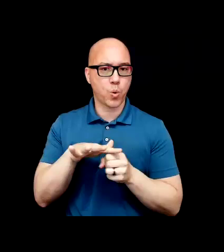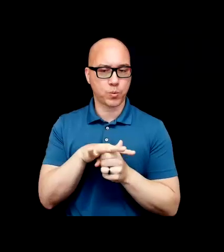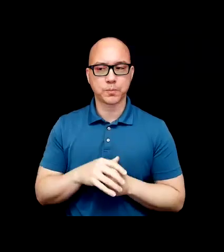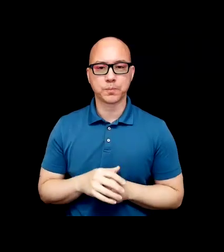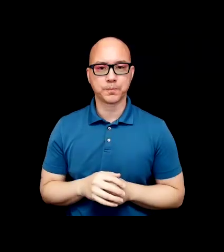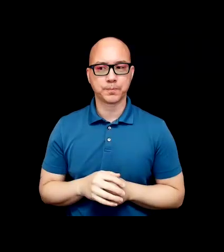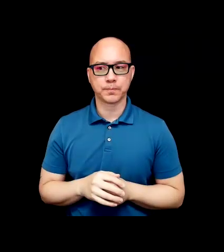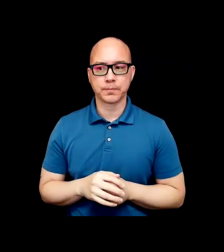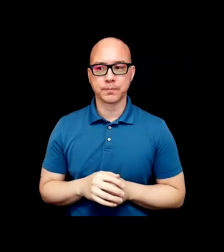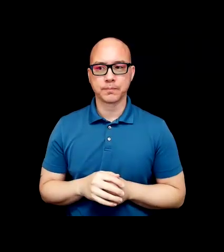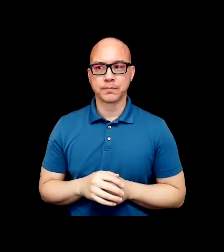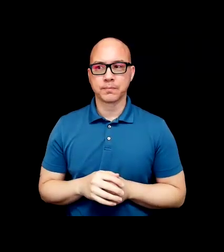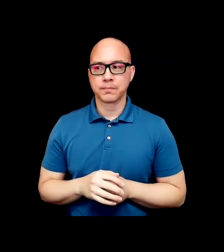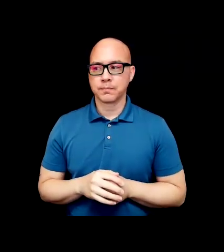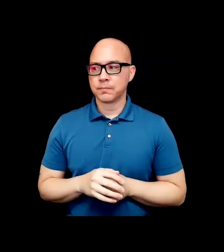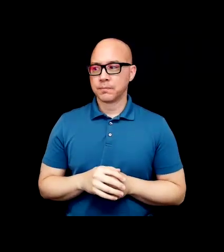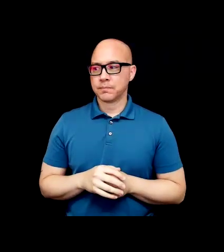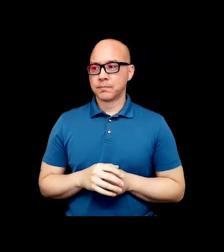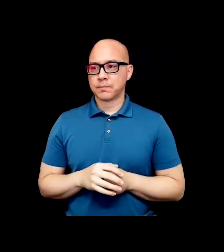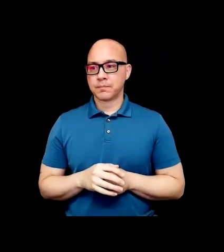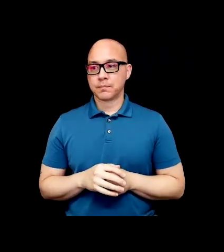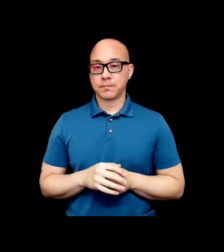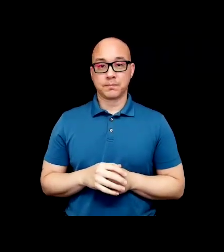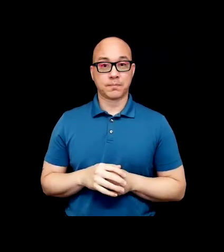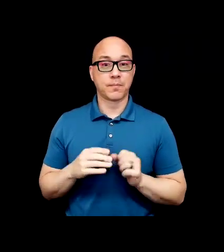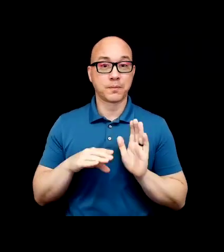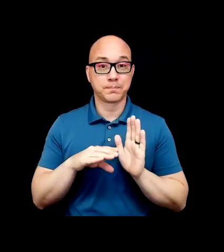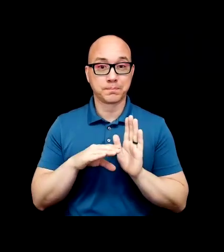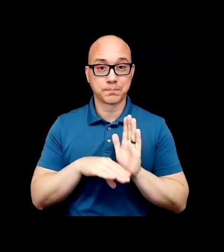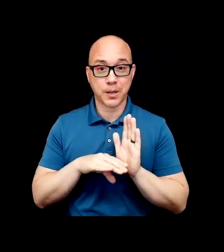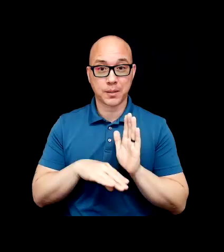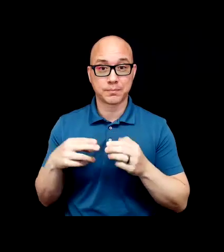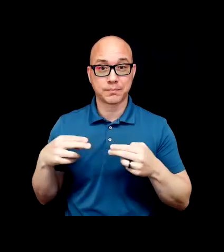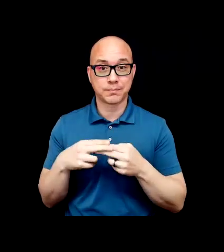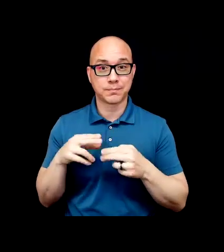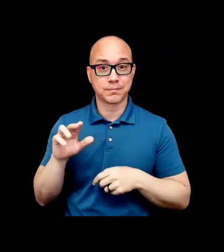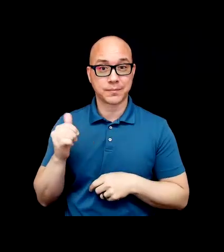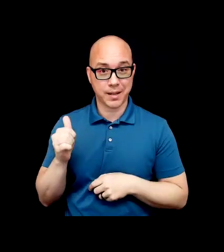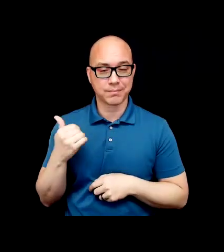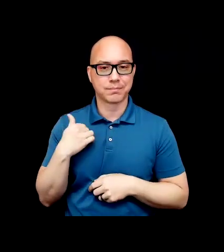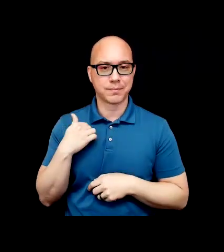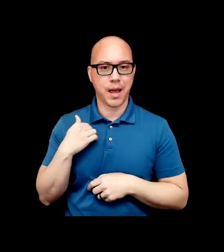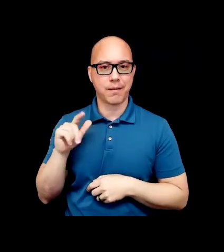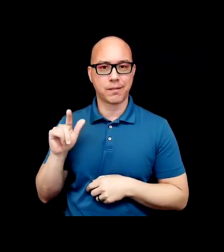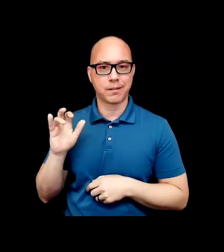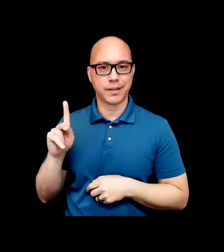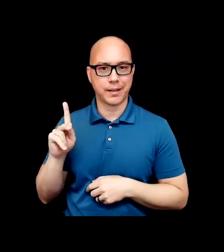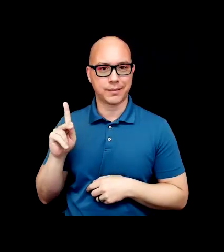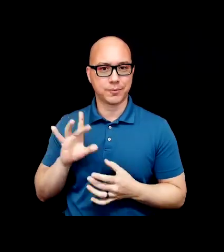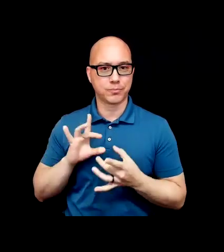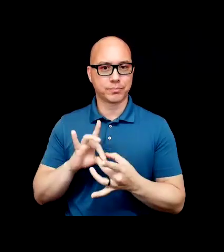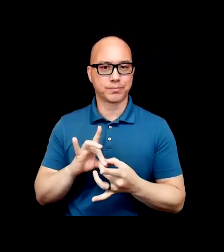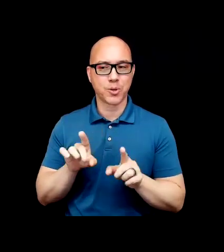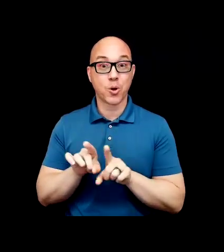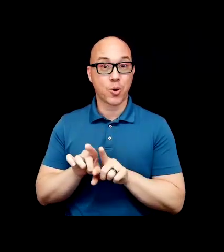So on this slide, slide 10, there's a link to the National Directory of SILs, and after I finish talking, I can drop that in the